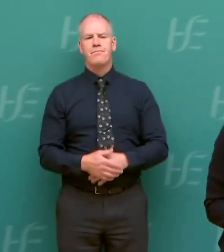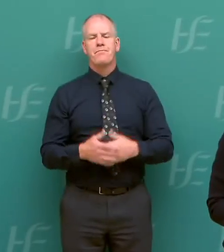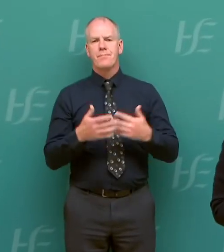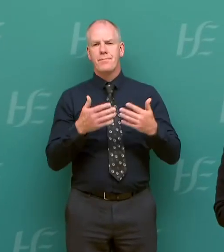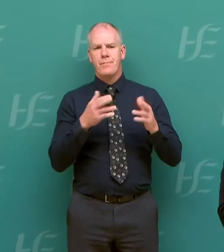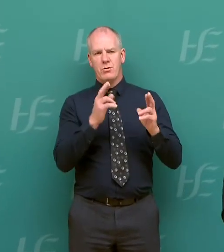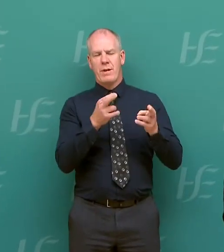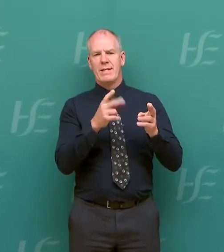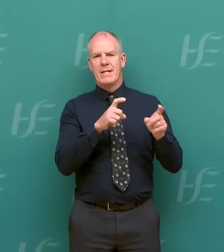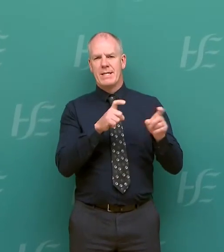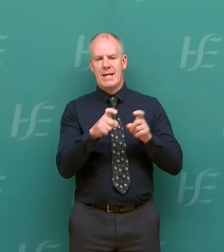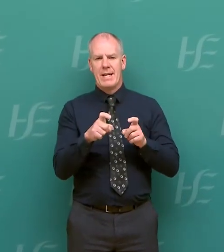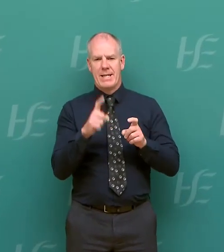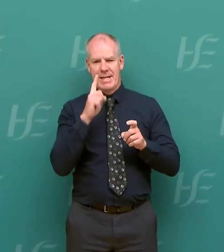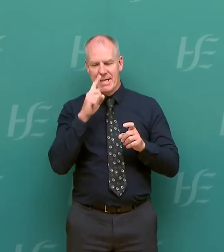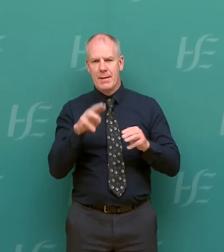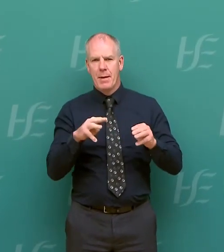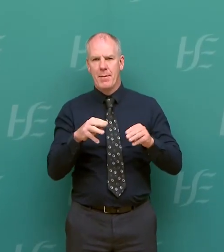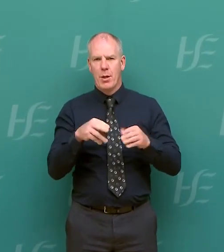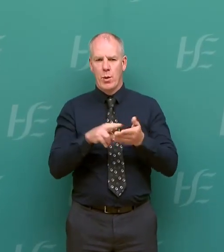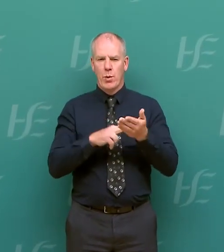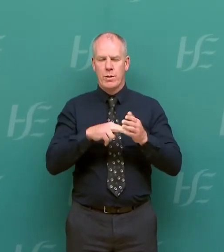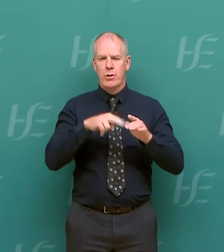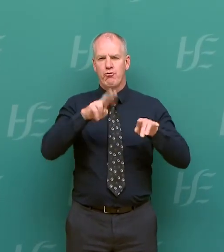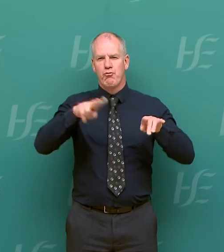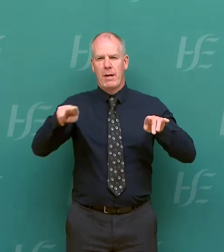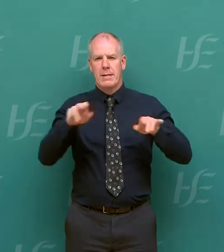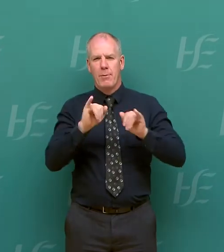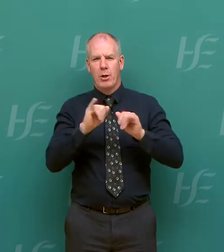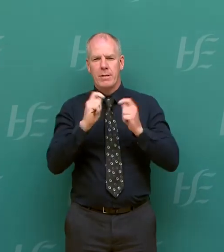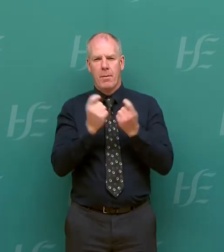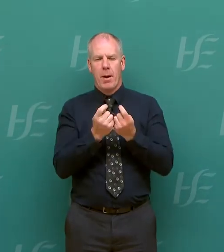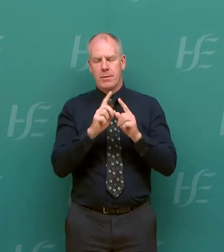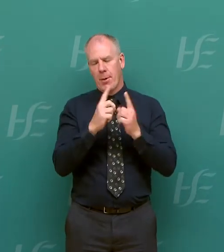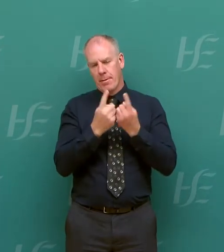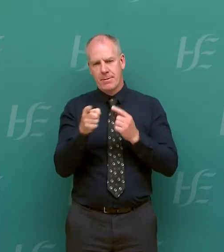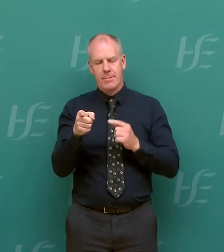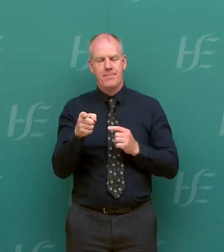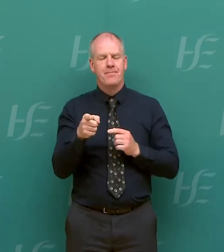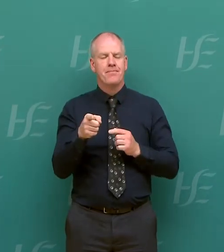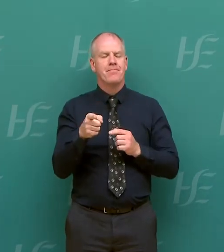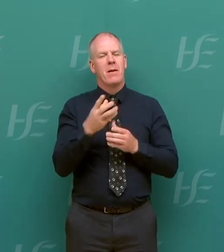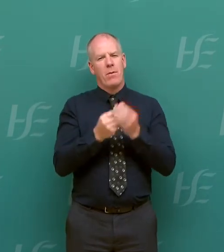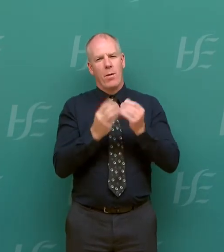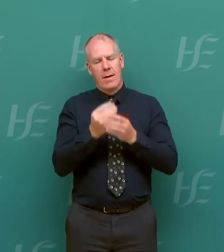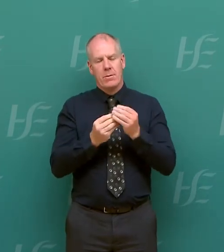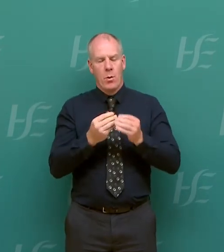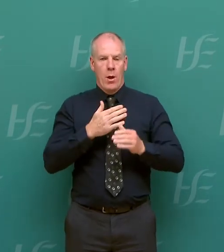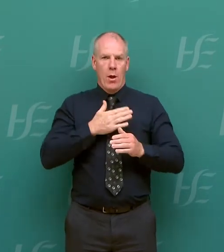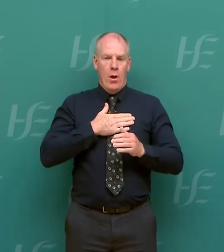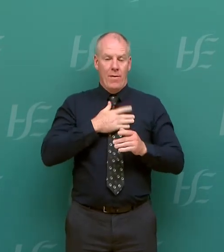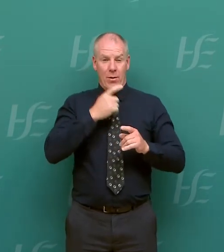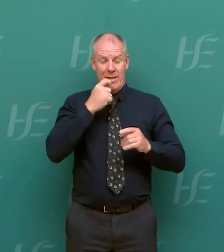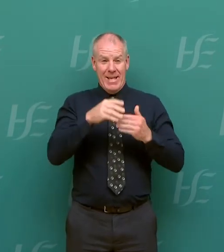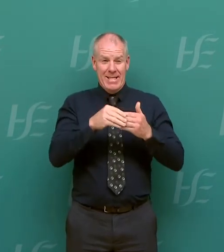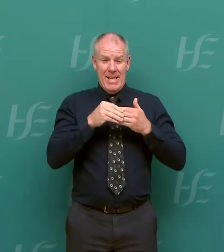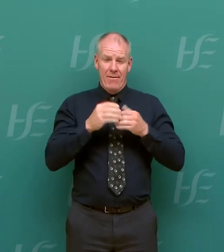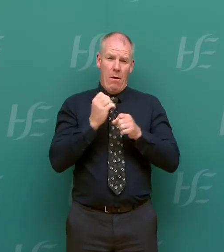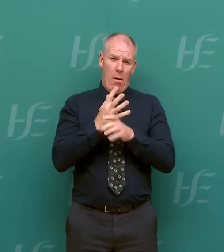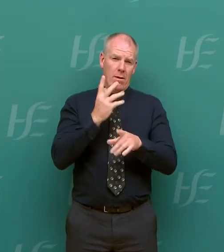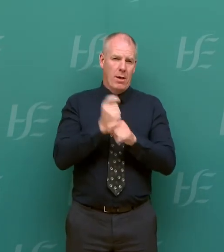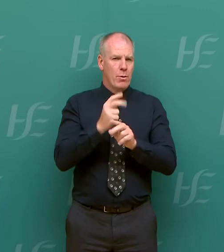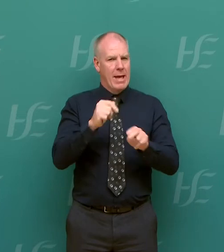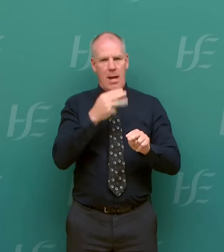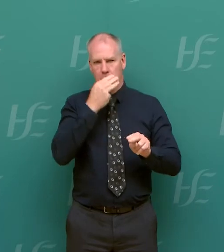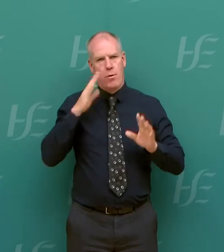seeing trolleys on trolley gar. What I would say, though, is that there's a couple of points to make. One is that, you know, obviously we'd love to guarantee safety all the time, and we can't do